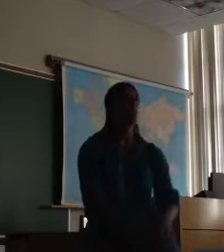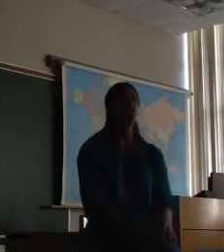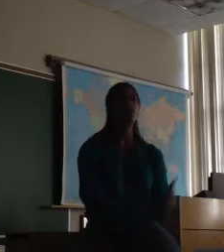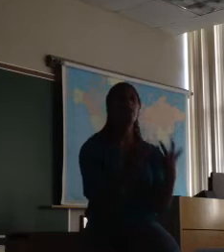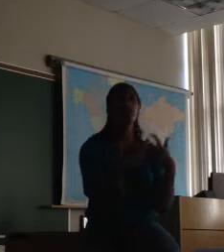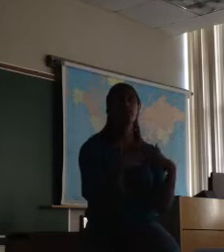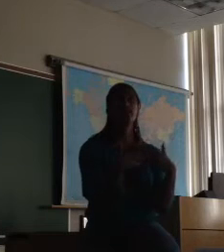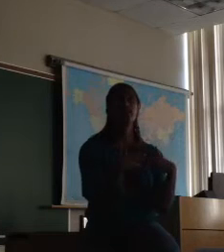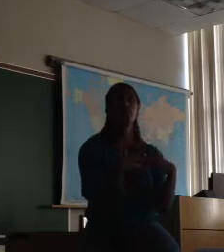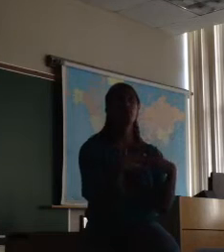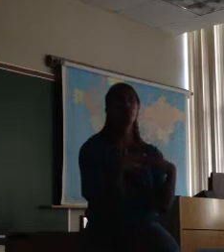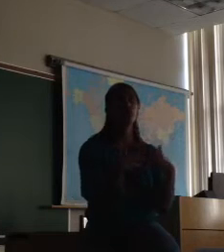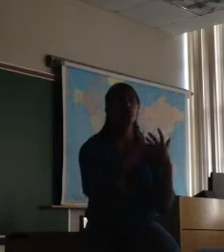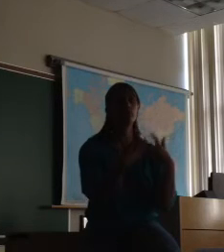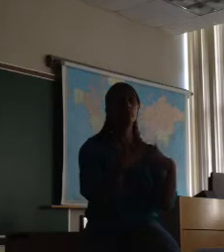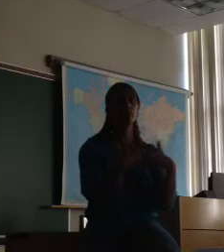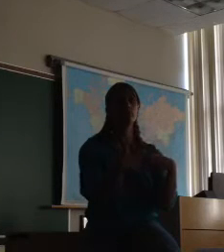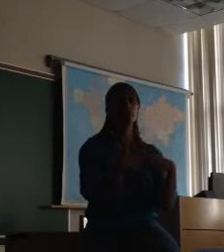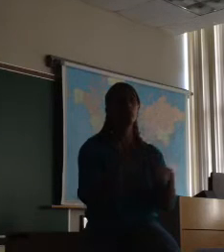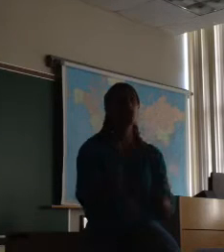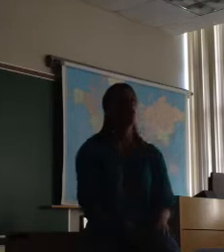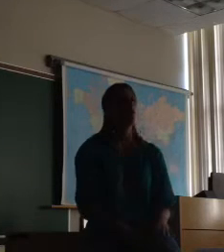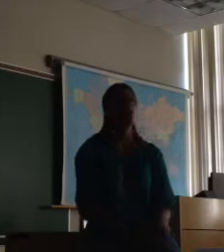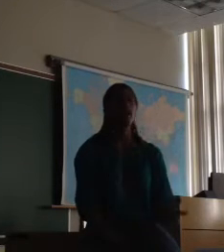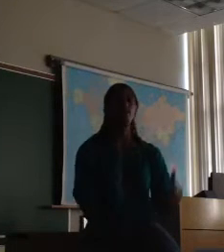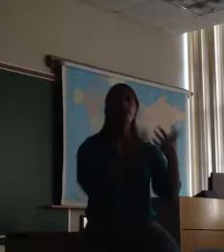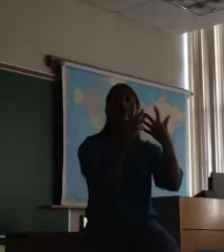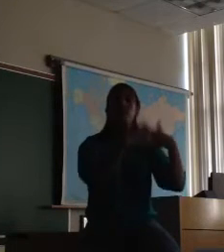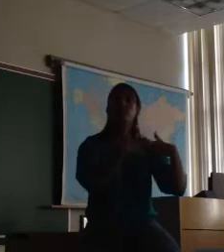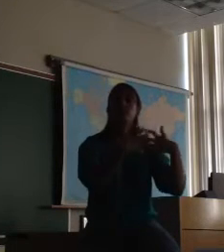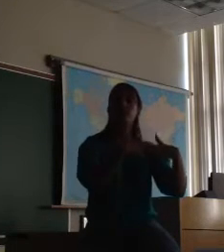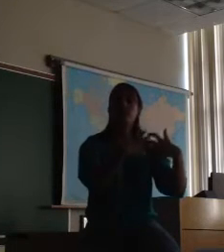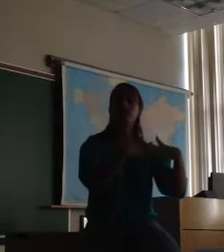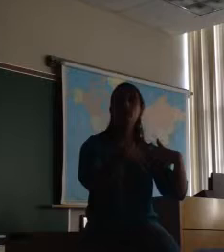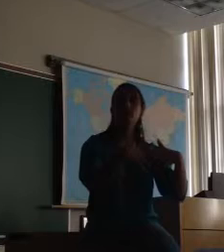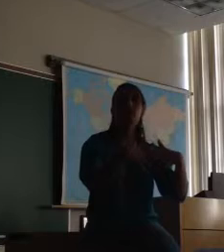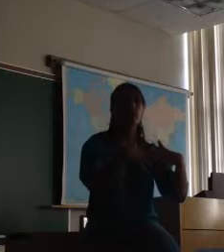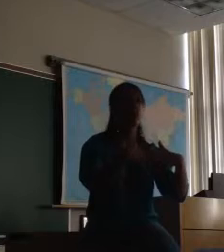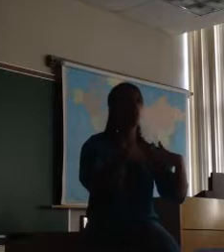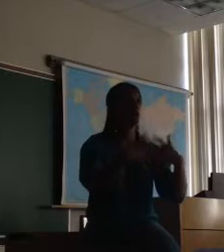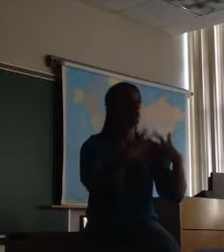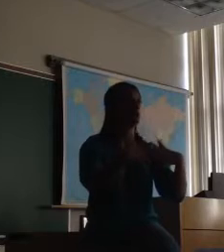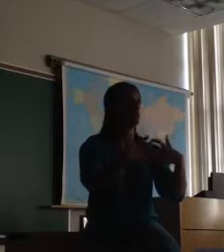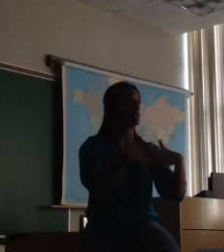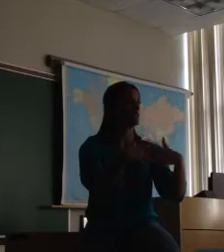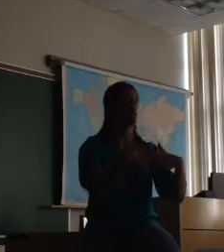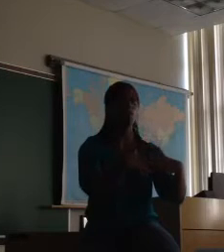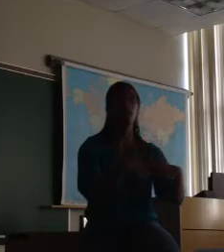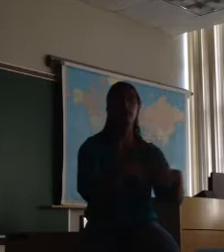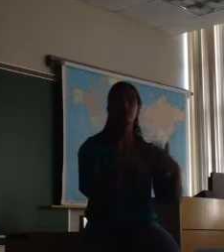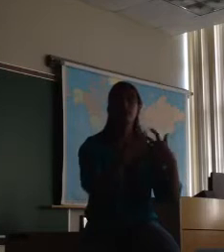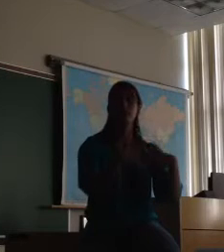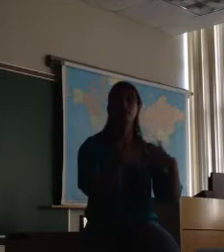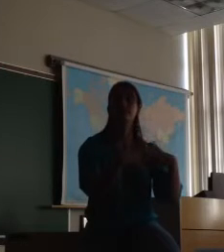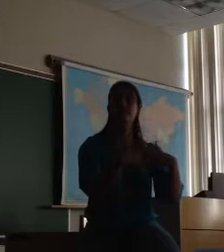Machine kind of goes like this. 1, 2. 1, 2. Factory kind of goes more. Same it's gig. really context. Same